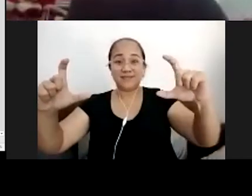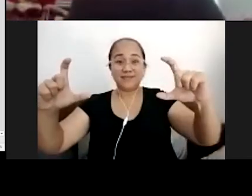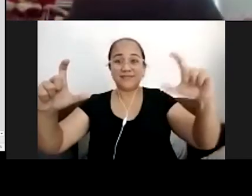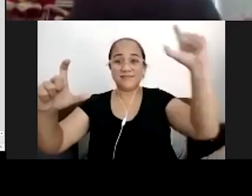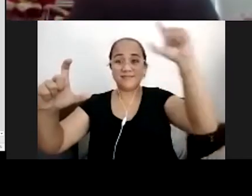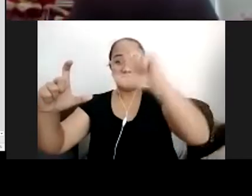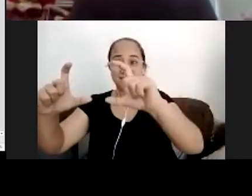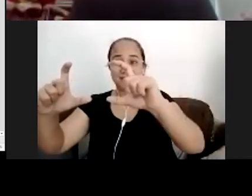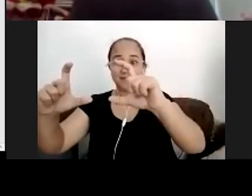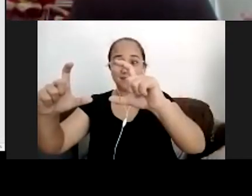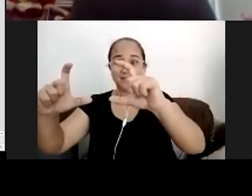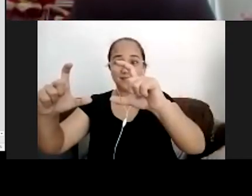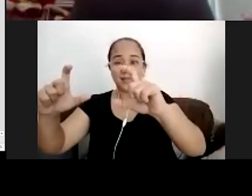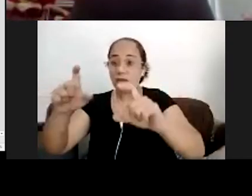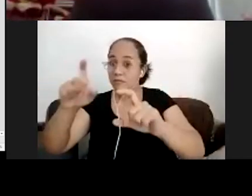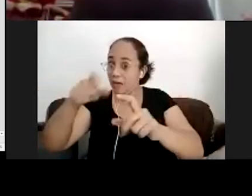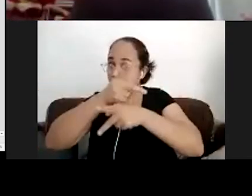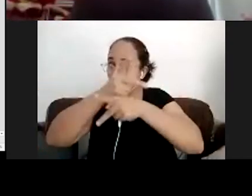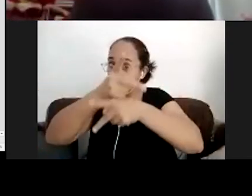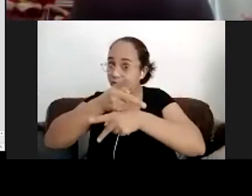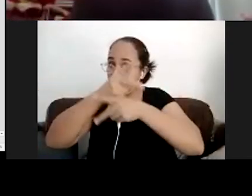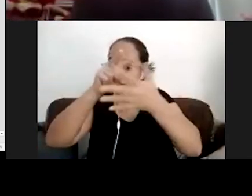be careful when you read these questions.